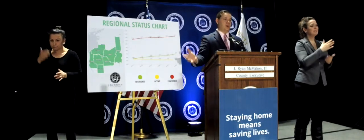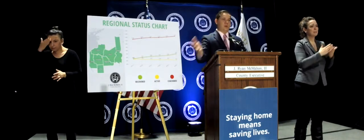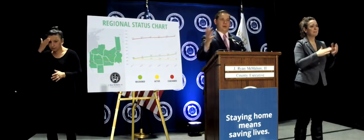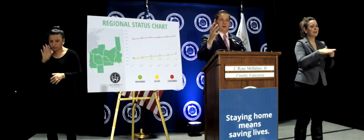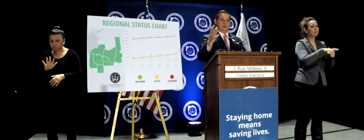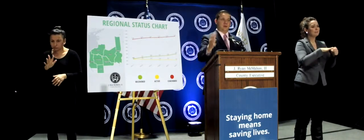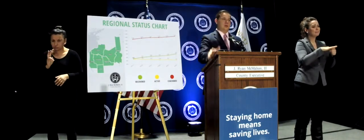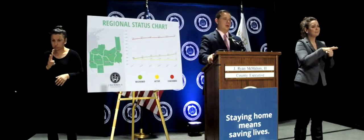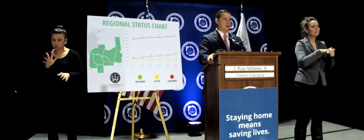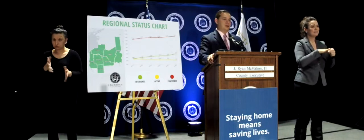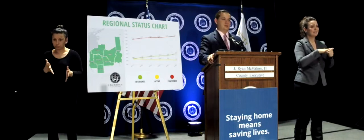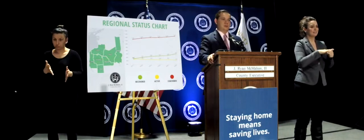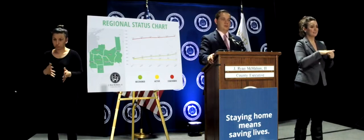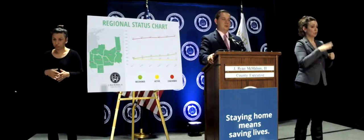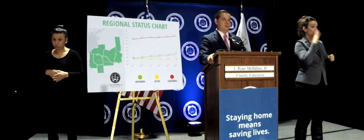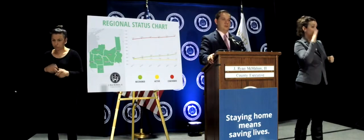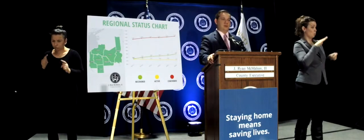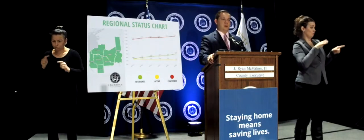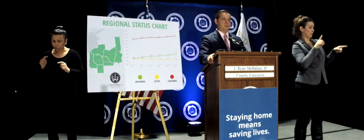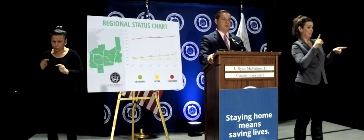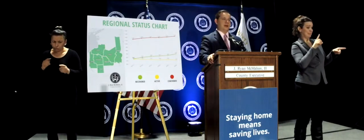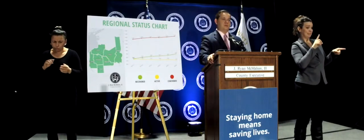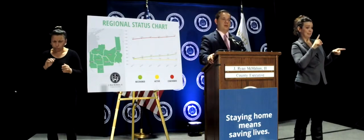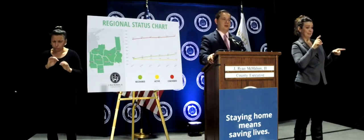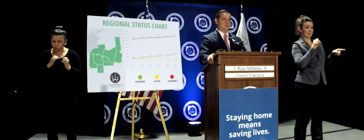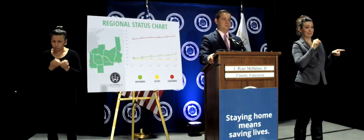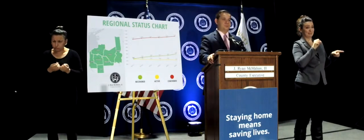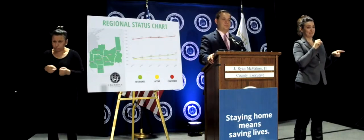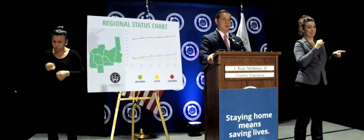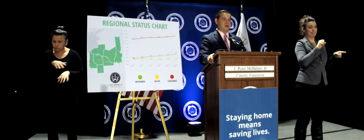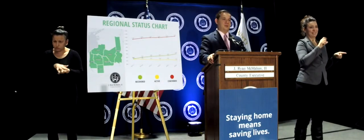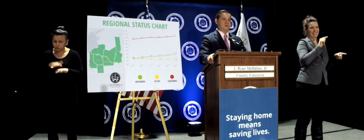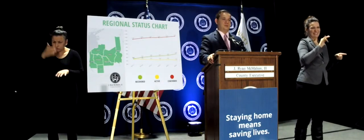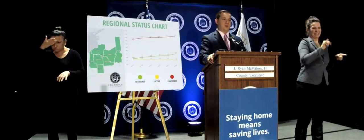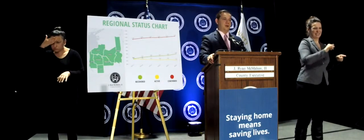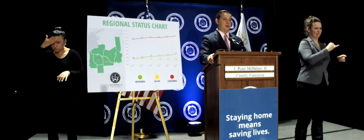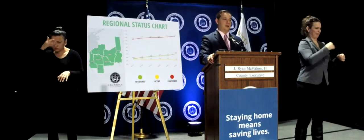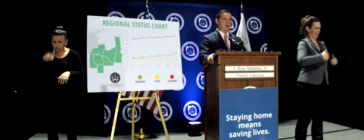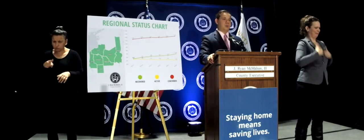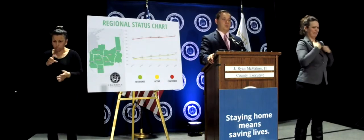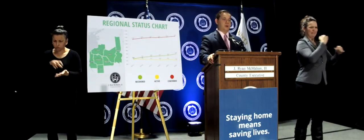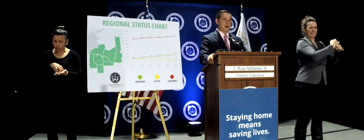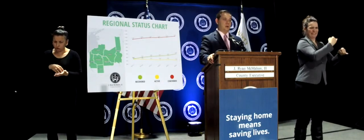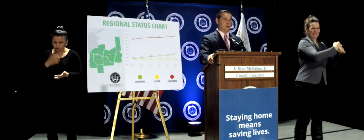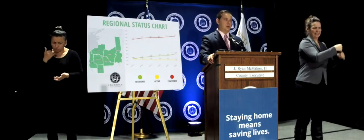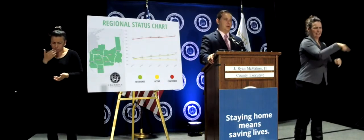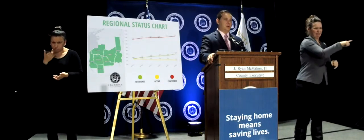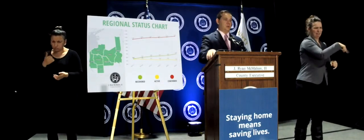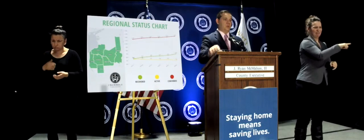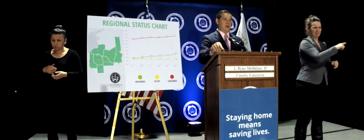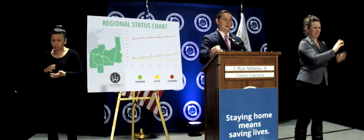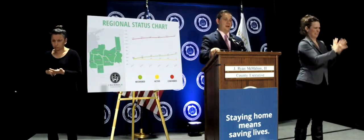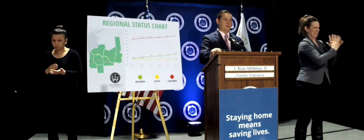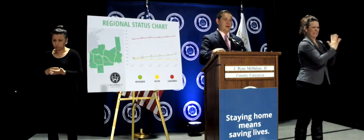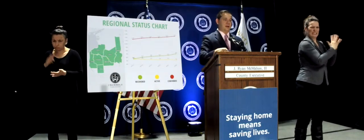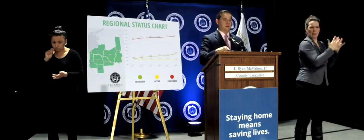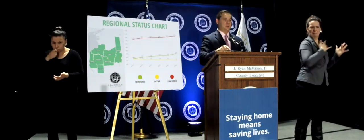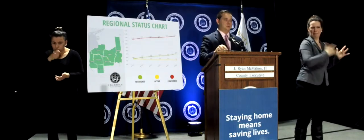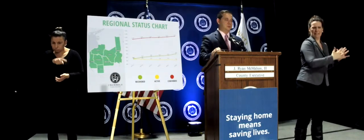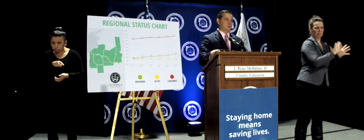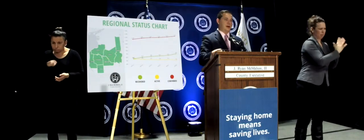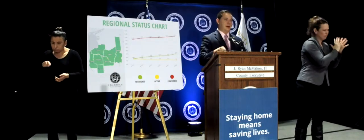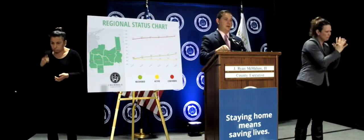So we go in there and think about putting out a fire. If there's a fire there, how do we put it out? We